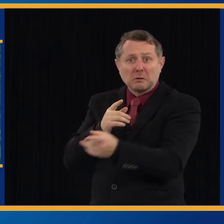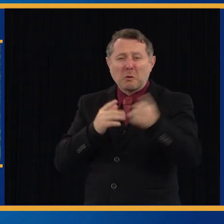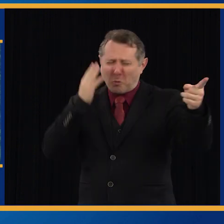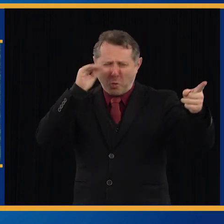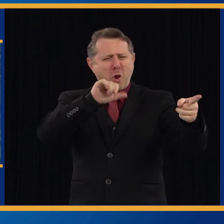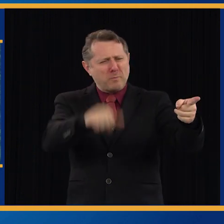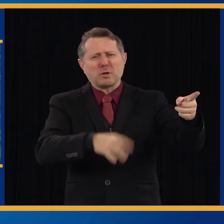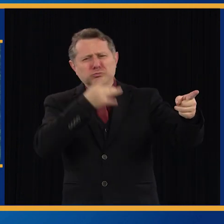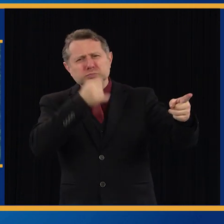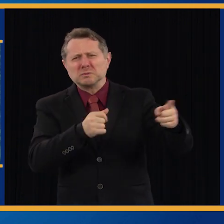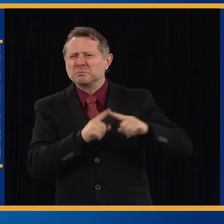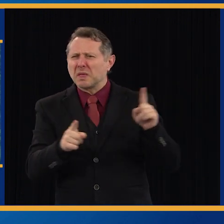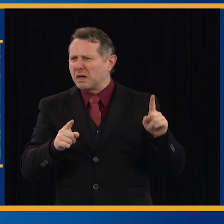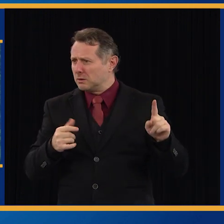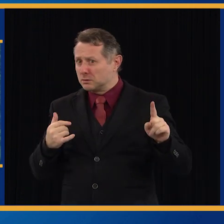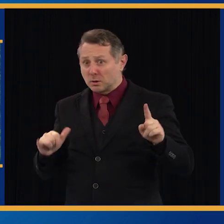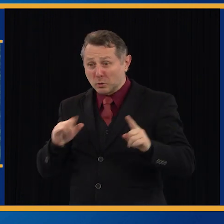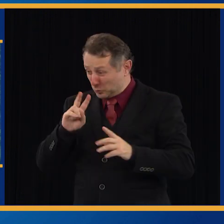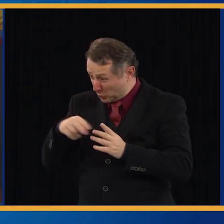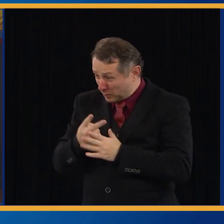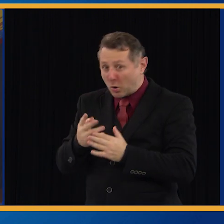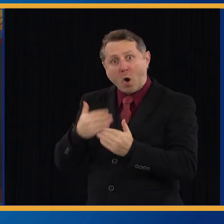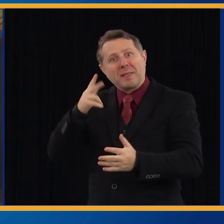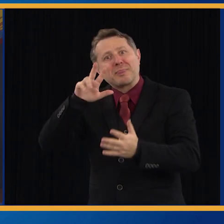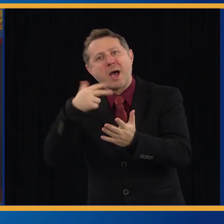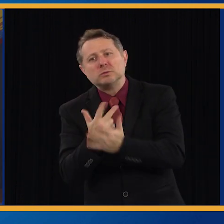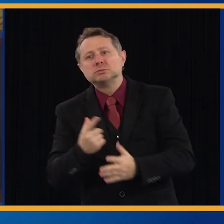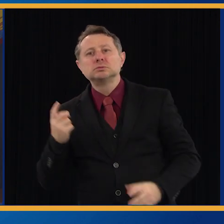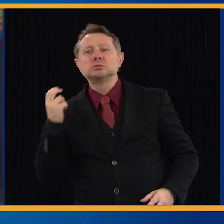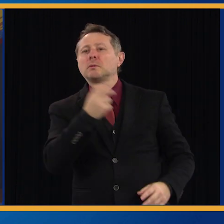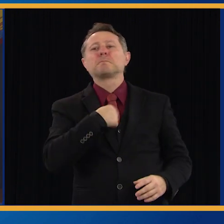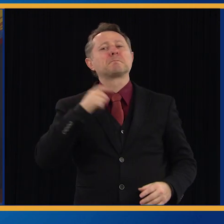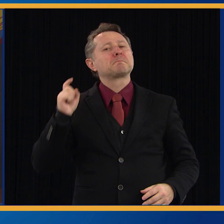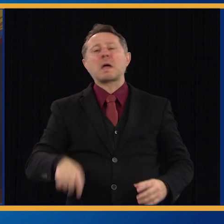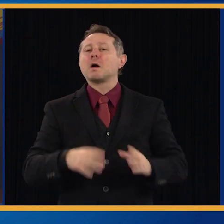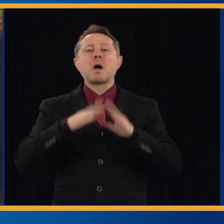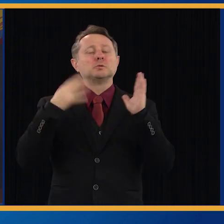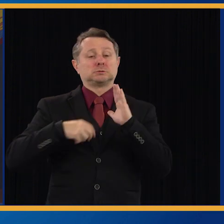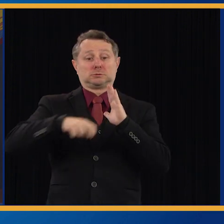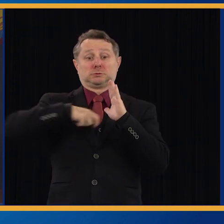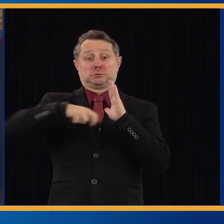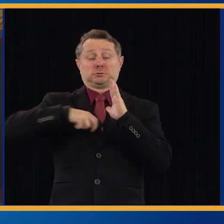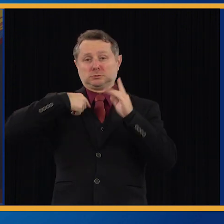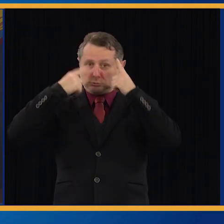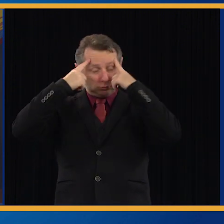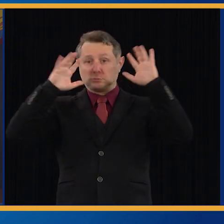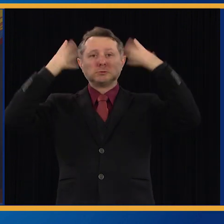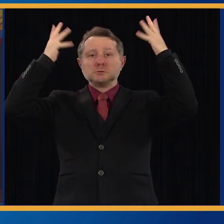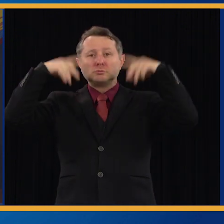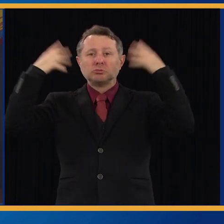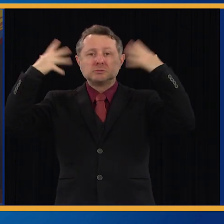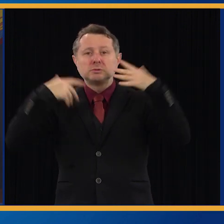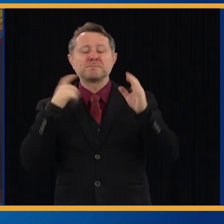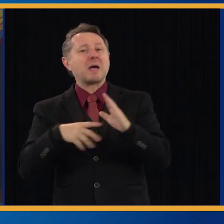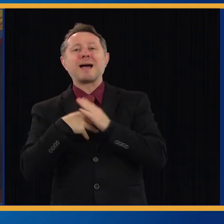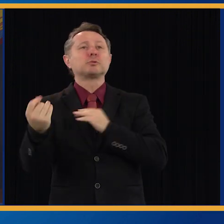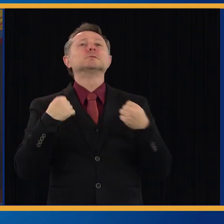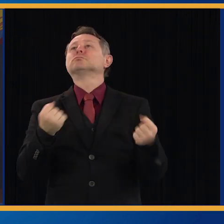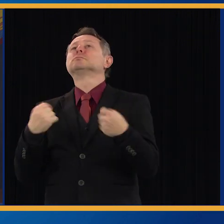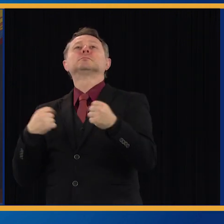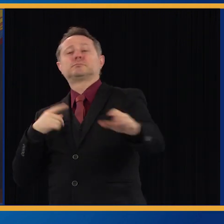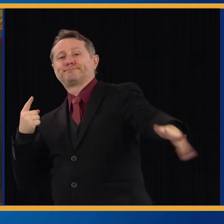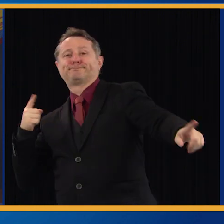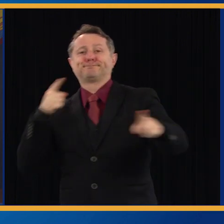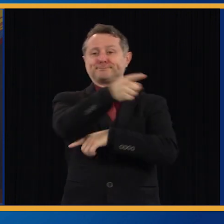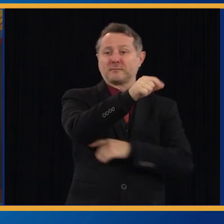would you really drive 3 hours? They said, we just had to get out of the house. We had to do something, so we like to take a drive. So anything